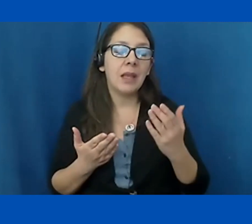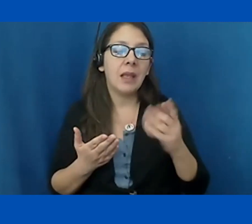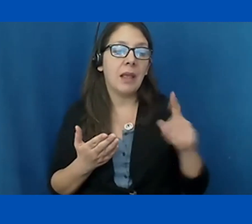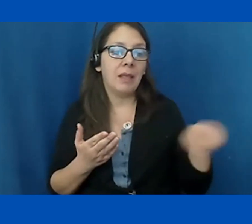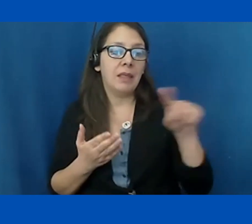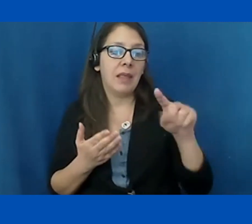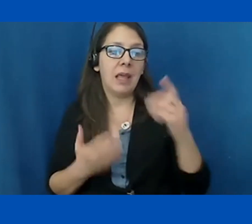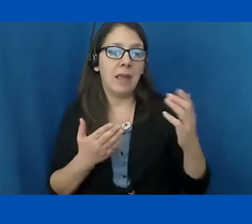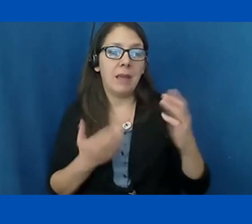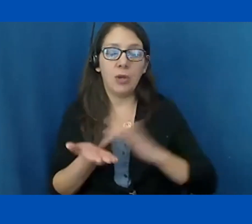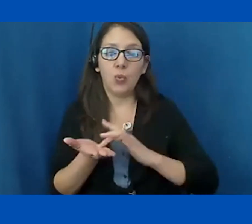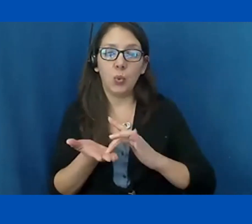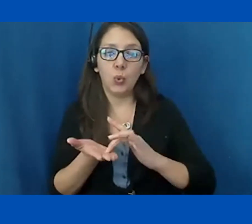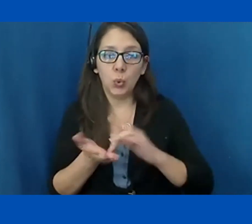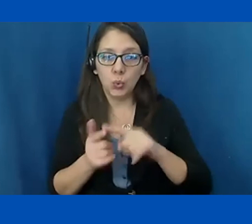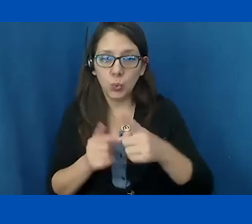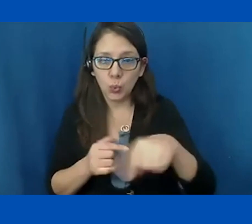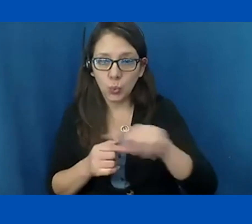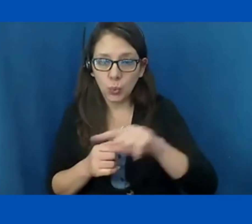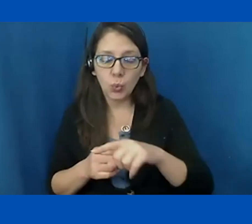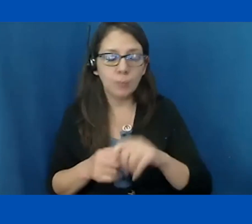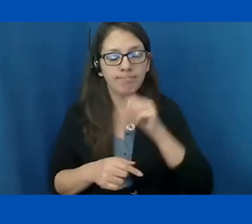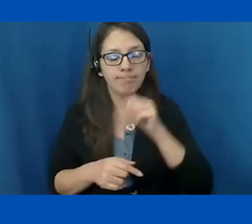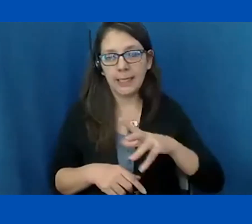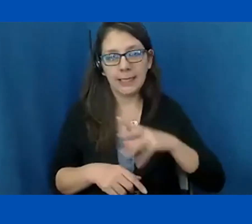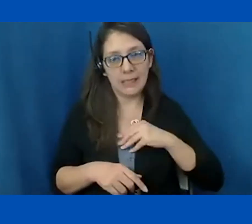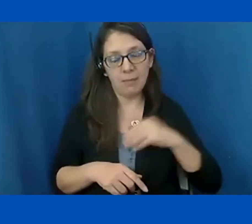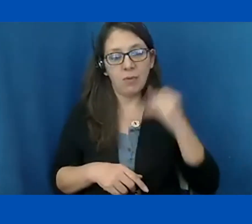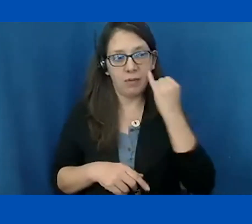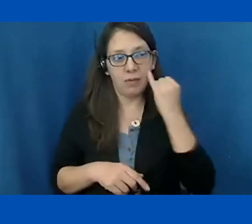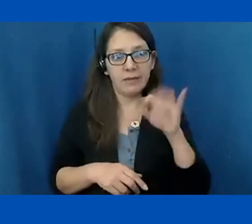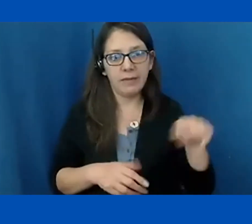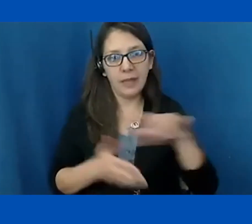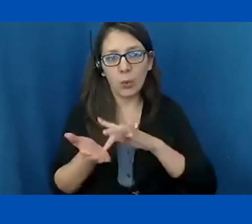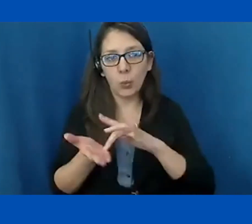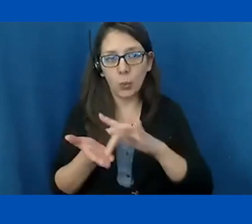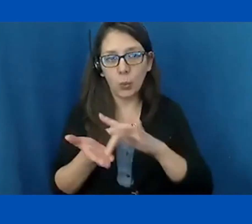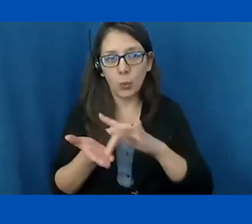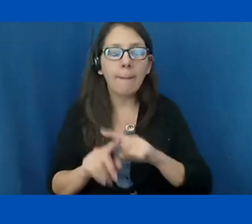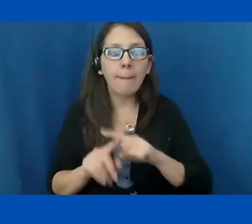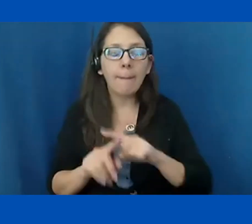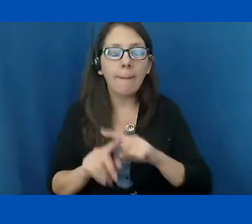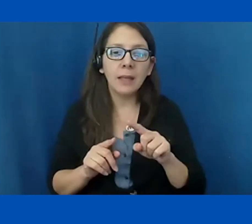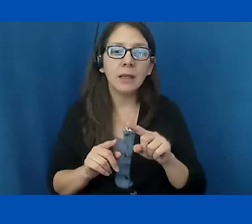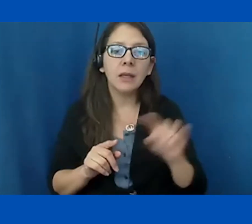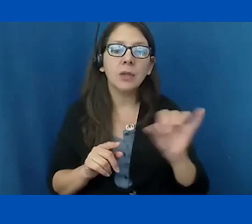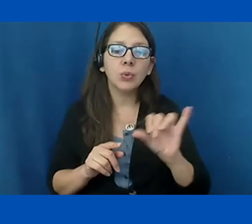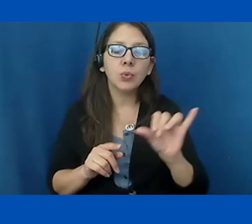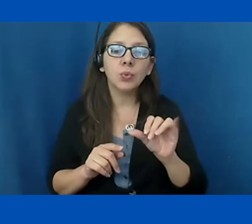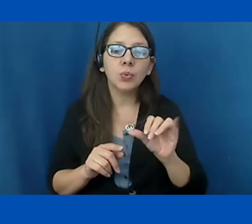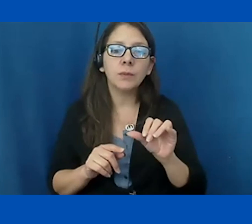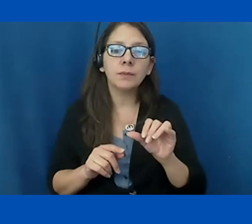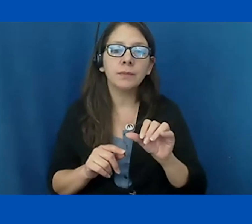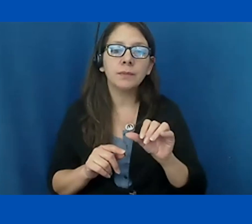and things like that, and that's clearly unacceptable. Um, but I think it goes back to your own self-worth and knowing